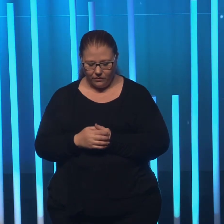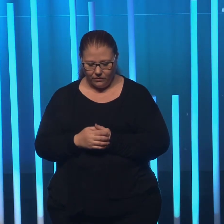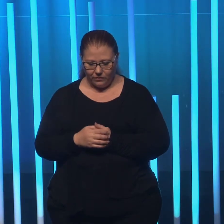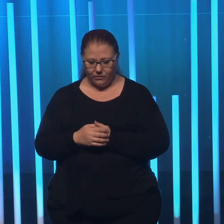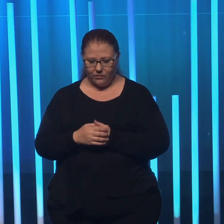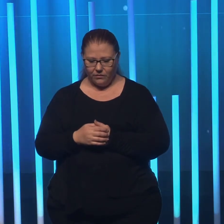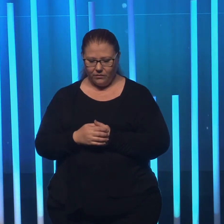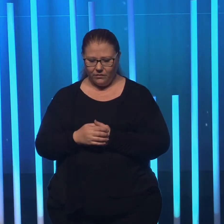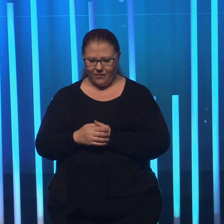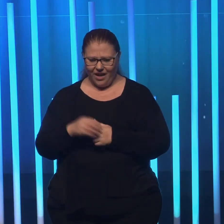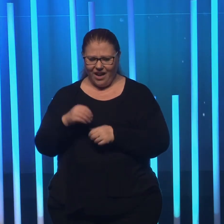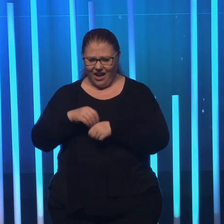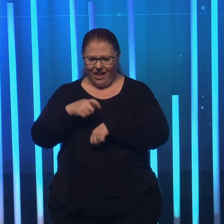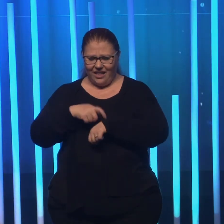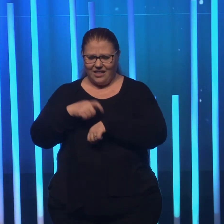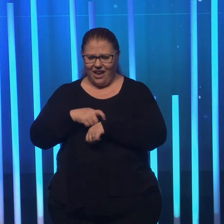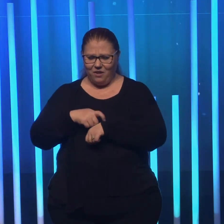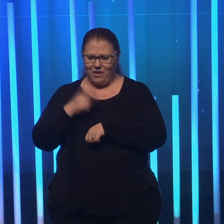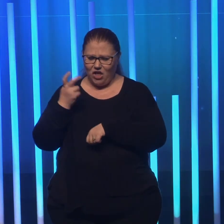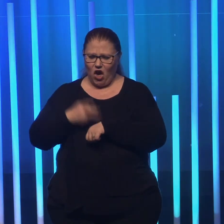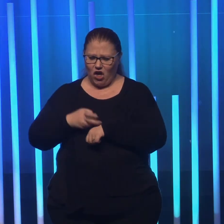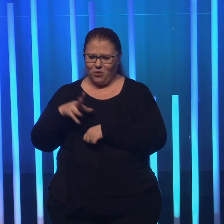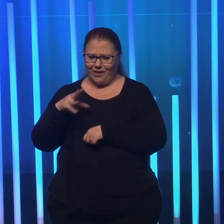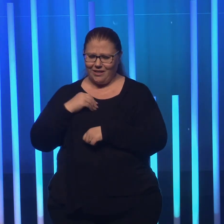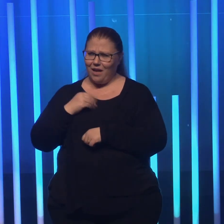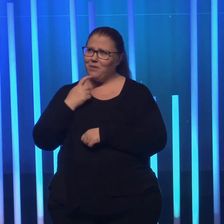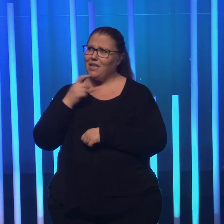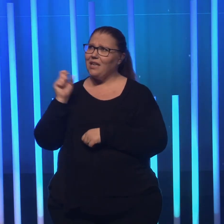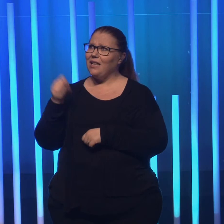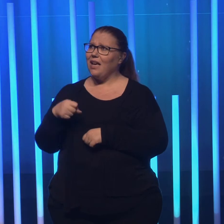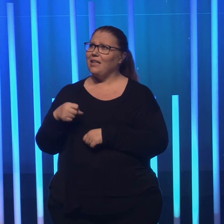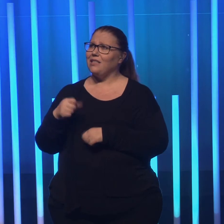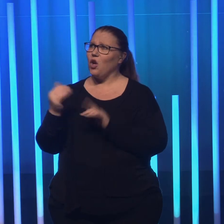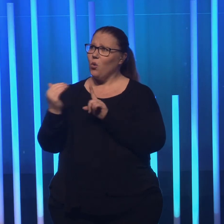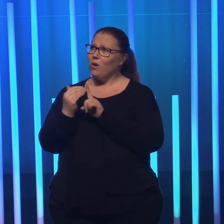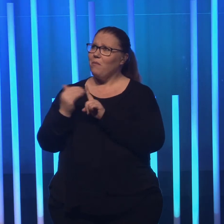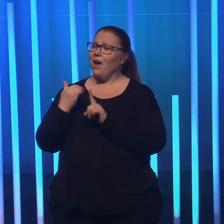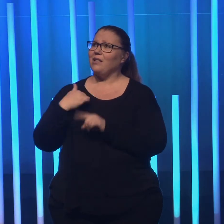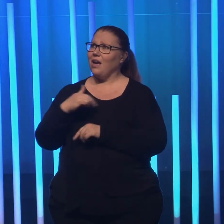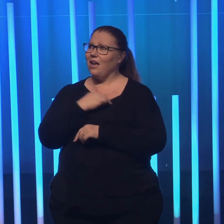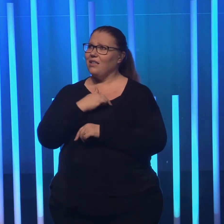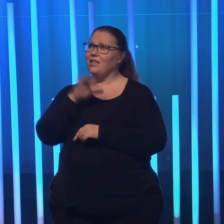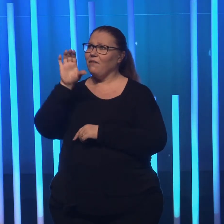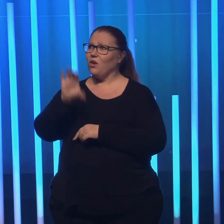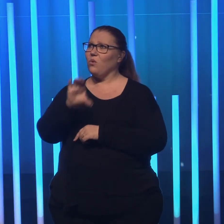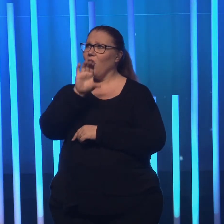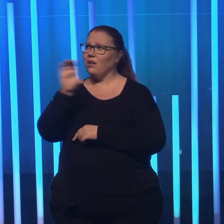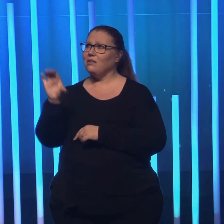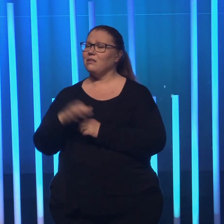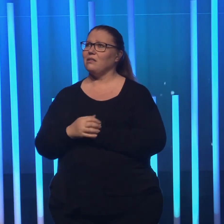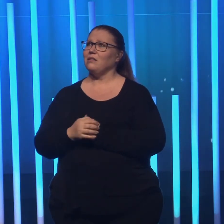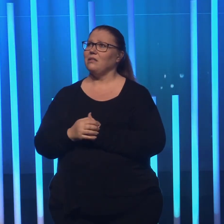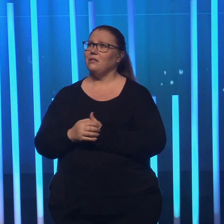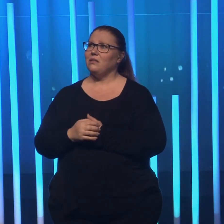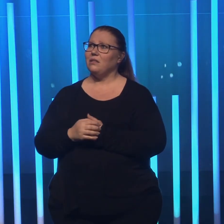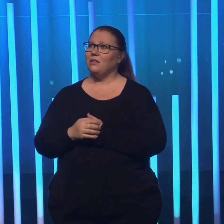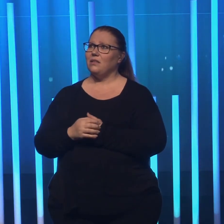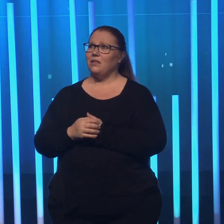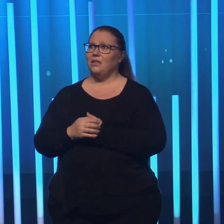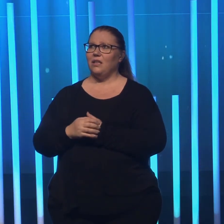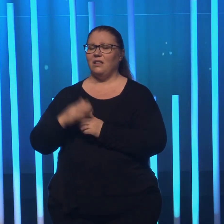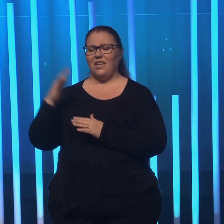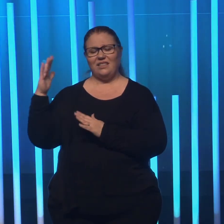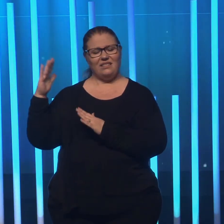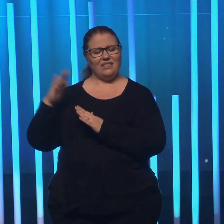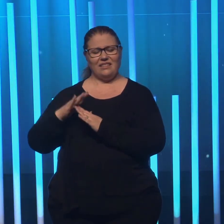And in the moments where it's hard to say yes, remind us of the cross, the ultimate